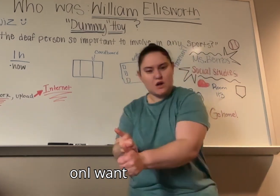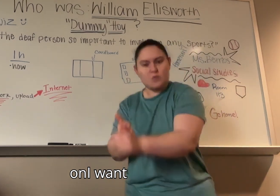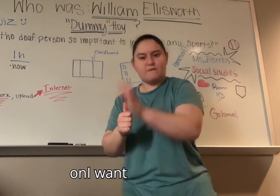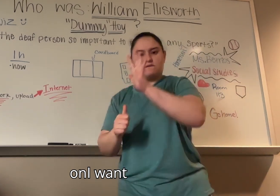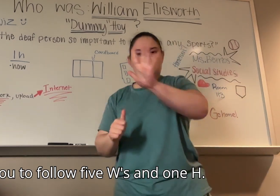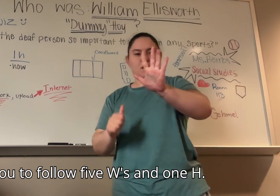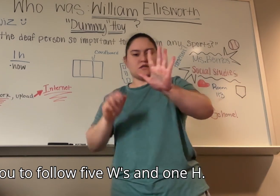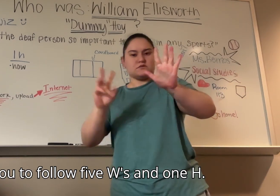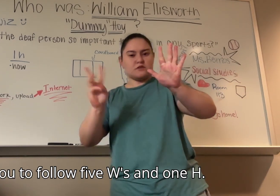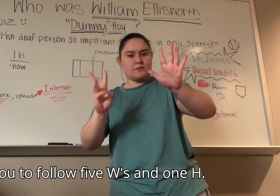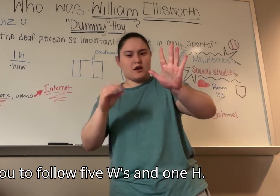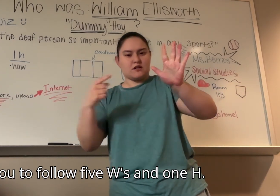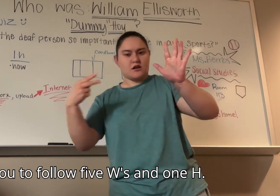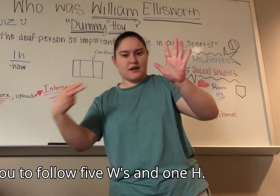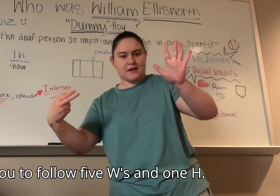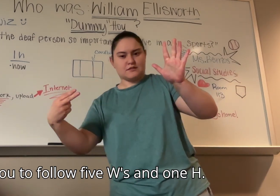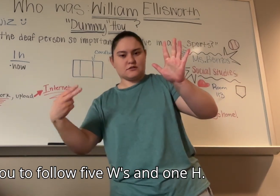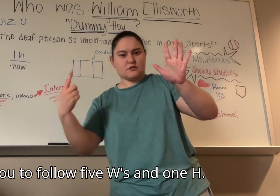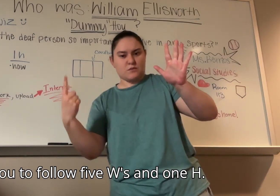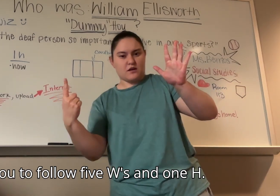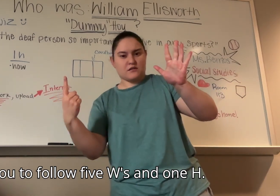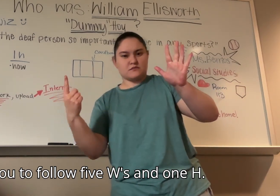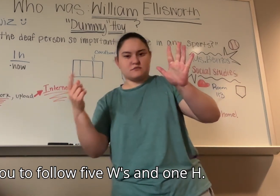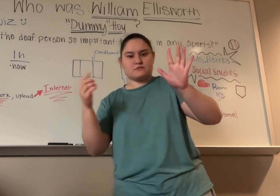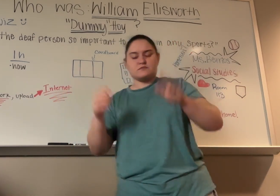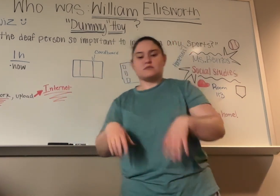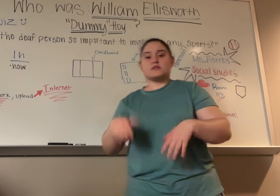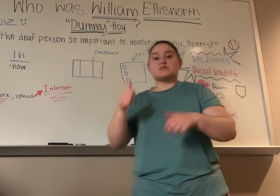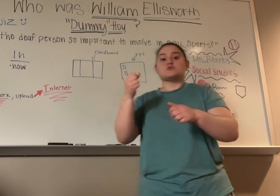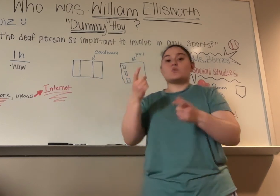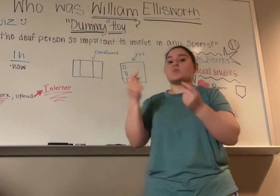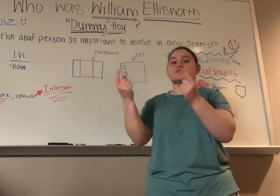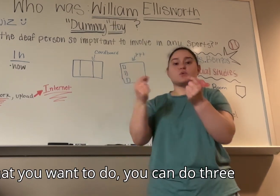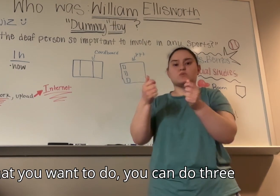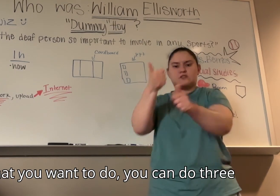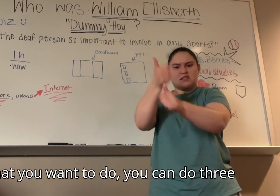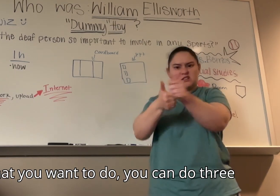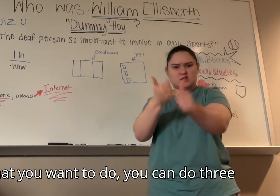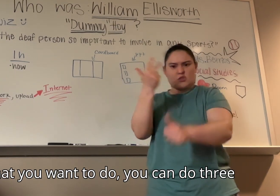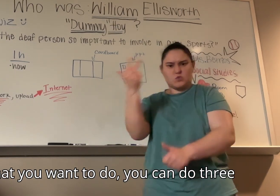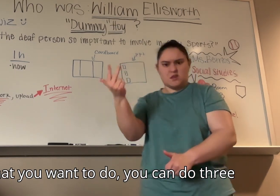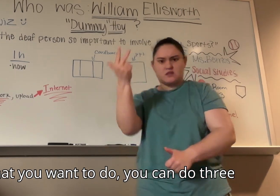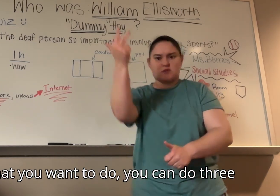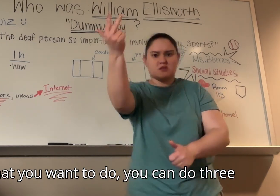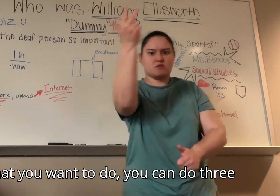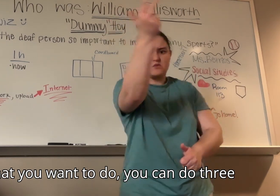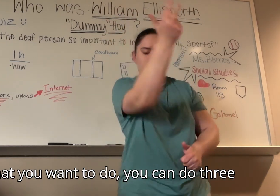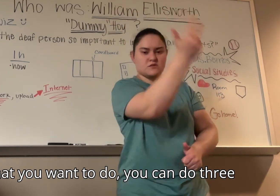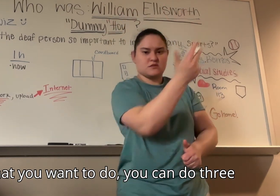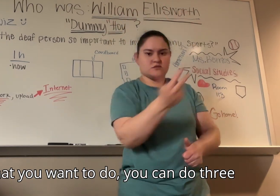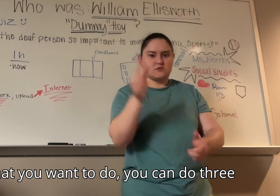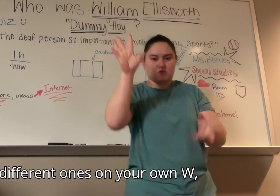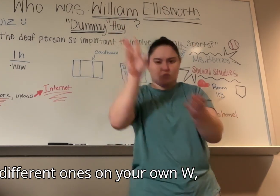I want you to follow 5 W's and 1 H. So what you want to do, you can do 3 different